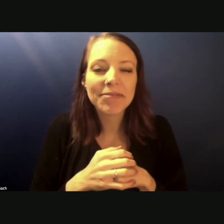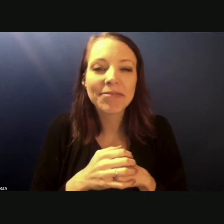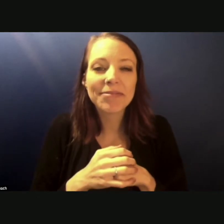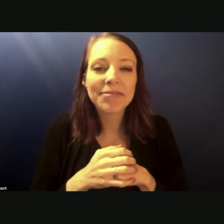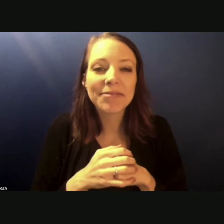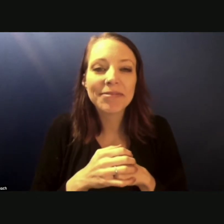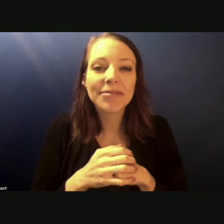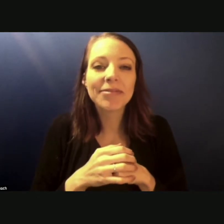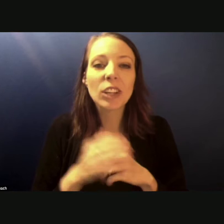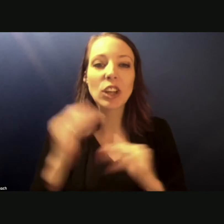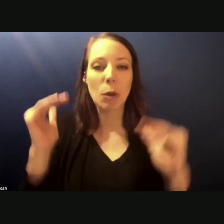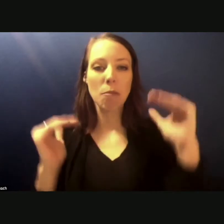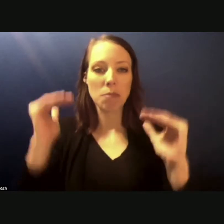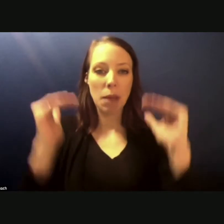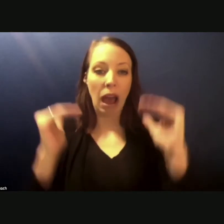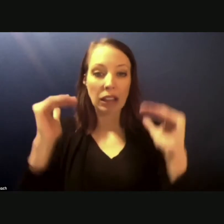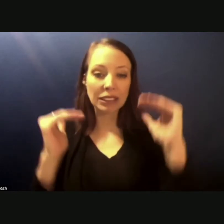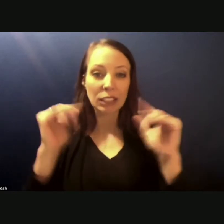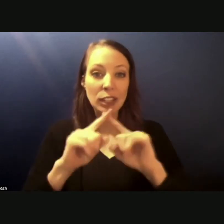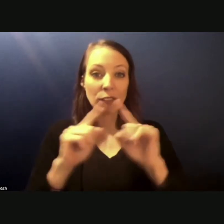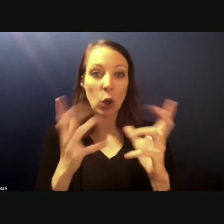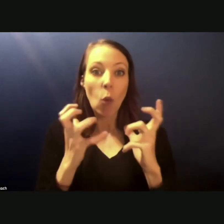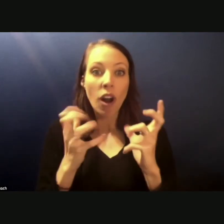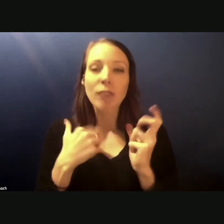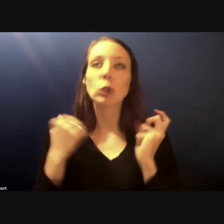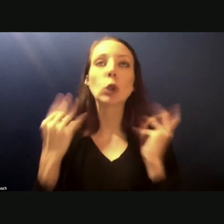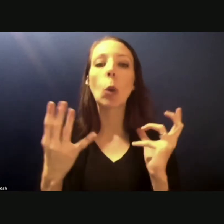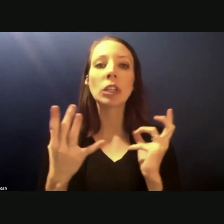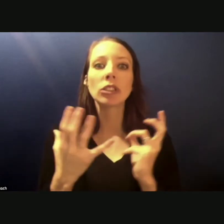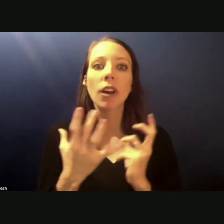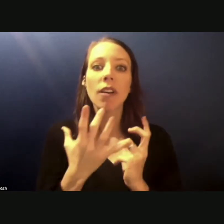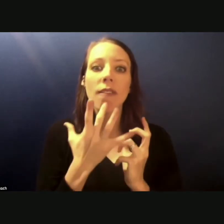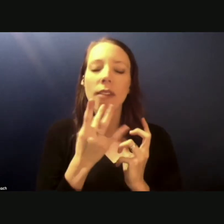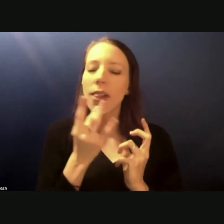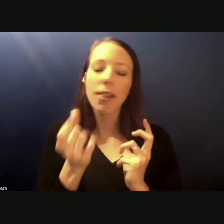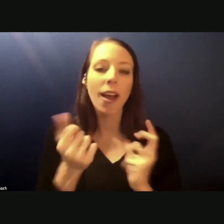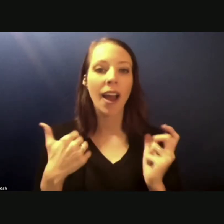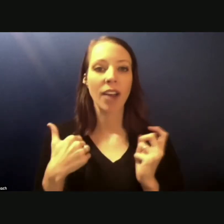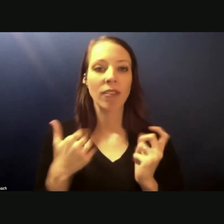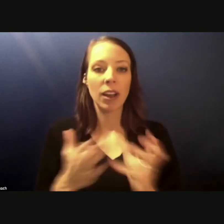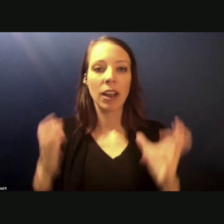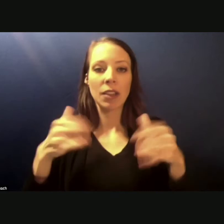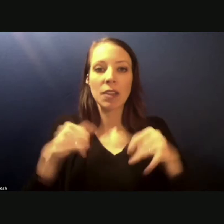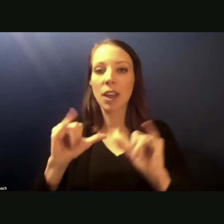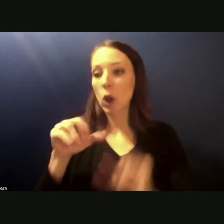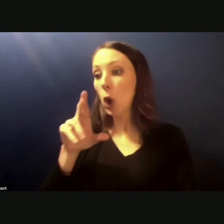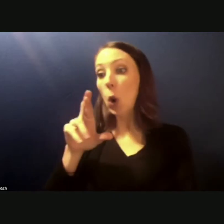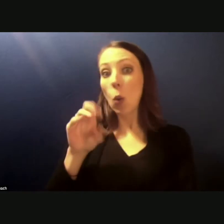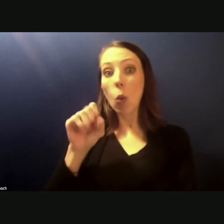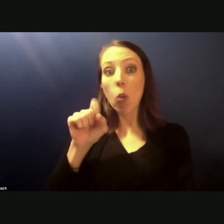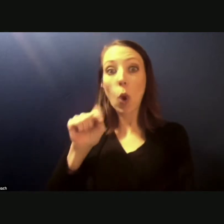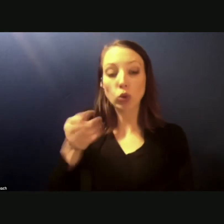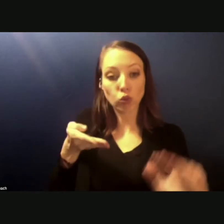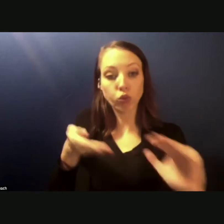of autumn in one dish, and you get so much flavor because it's still going to roast. And it has a nice sauce that holds everything together.